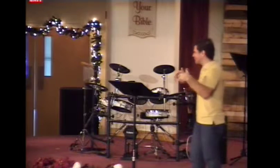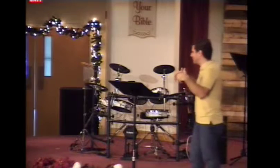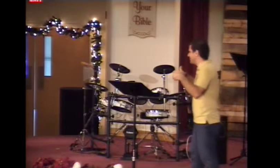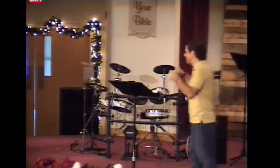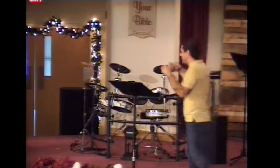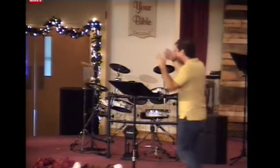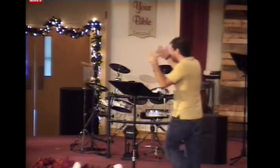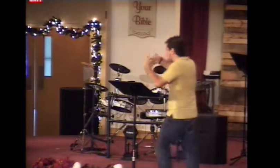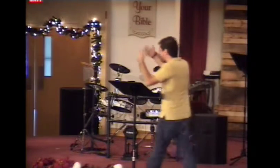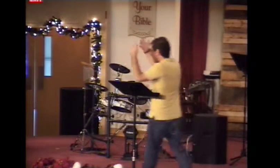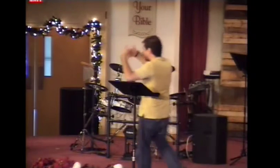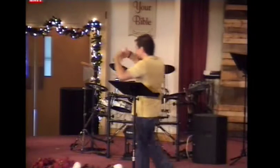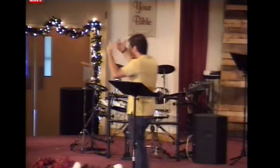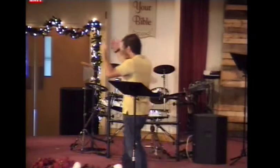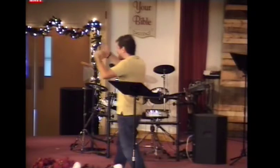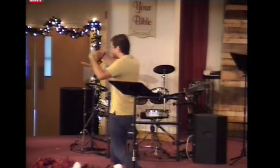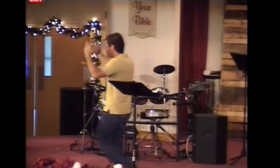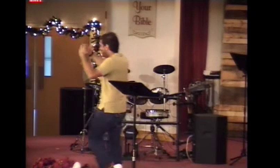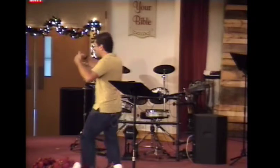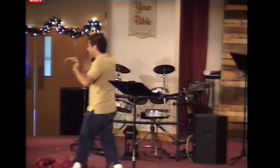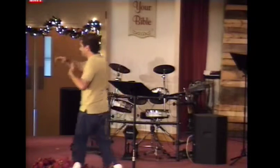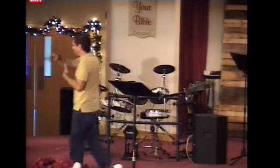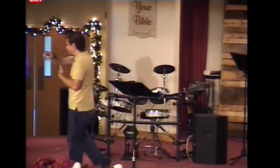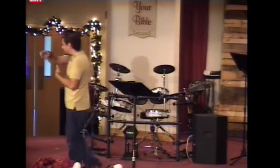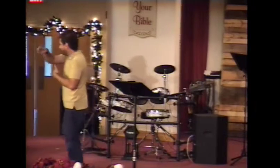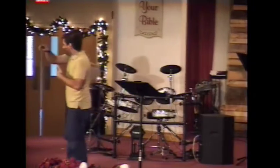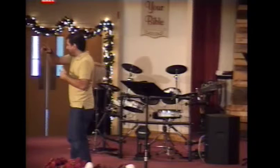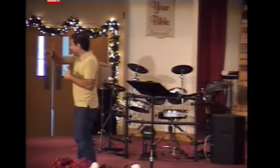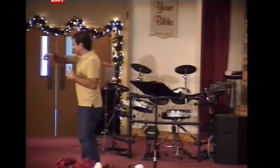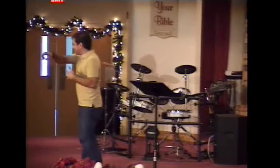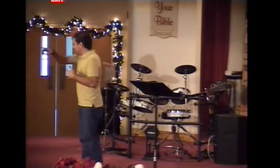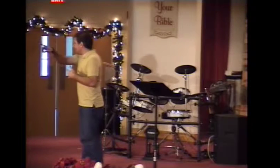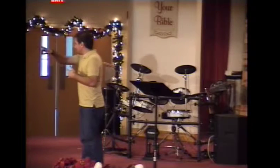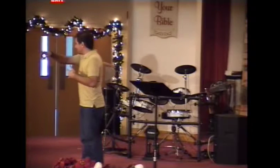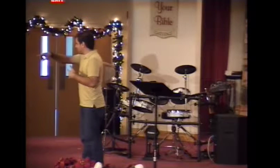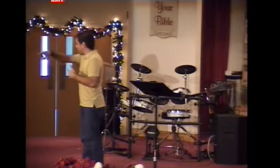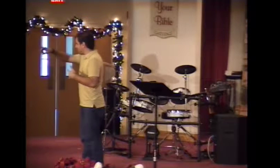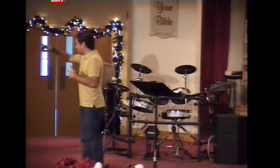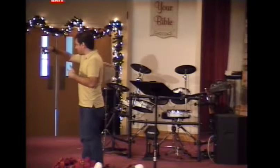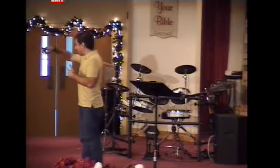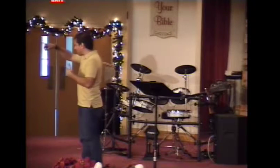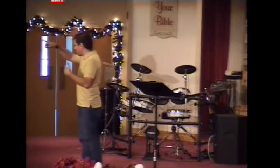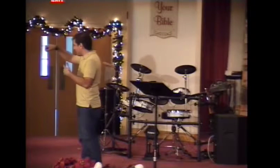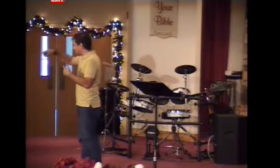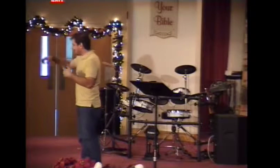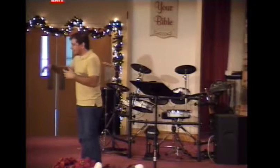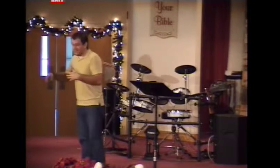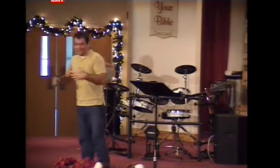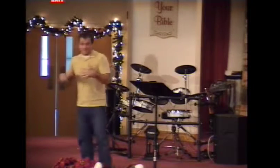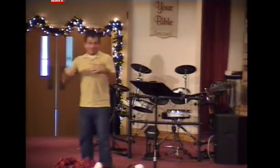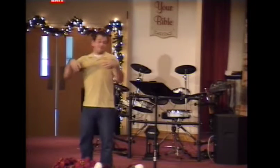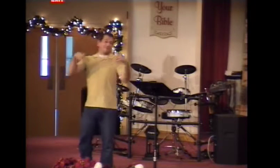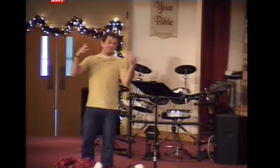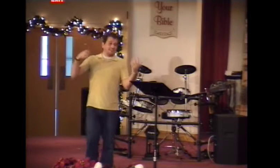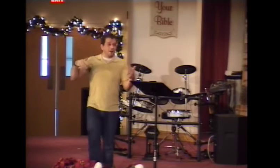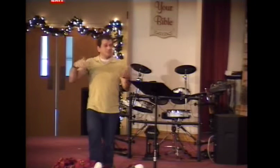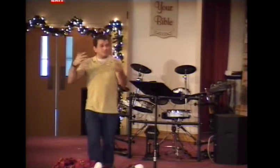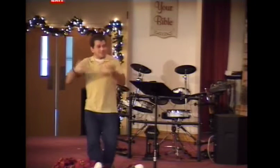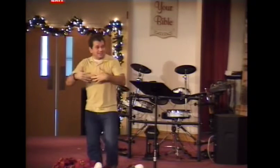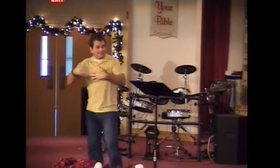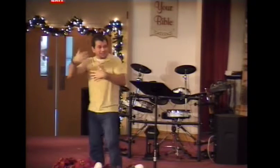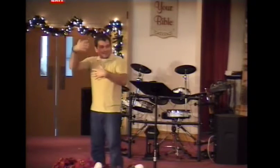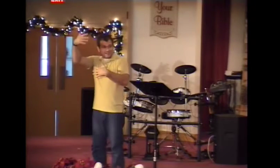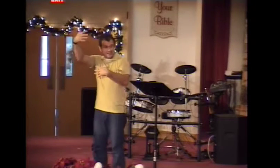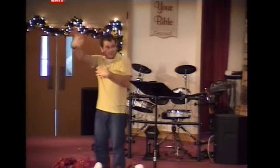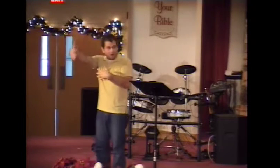where Sully is standing in front of that clear glass, and he thinks Boo is caught in the trash compactor, and he's, like, fainting? That was